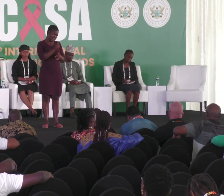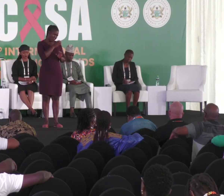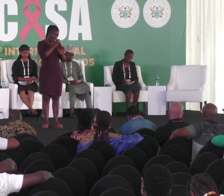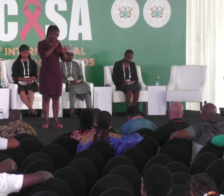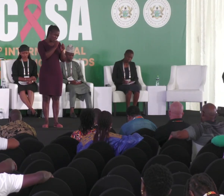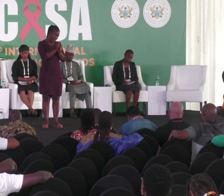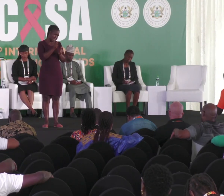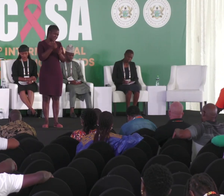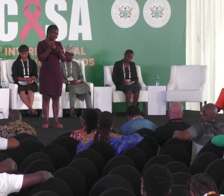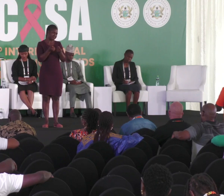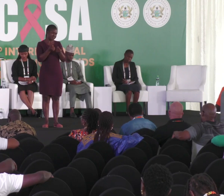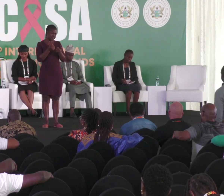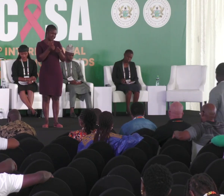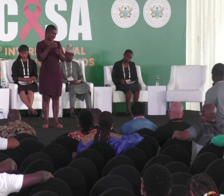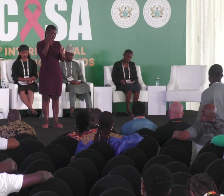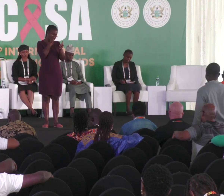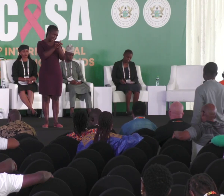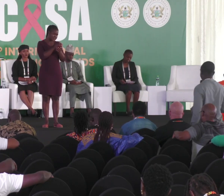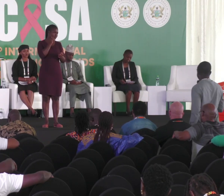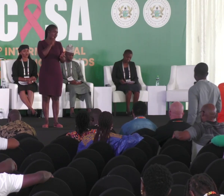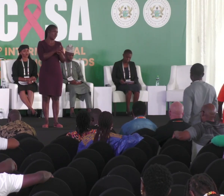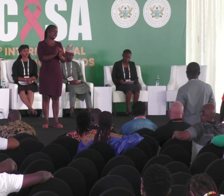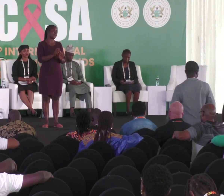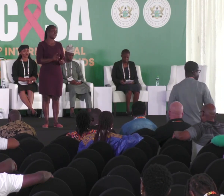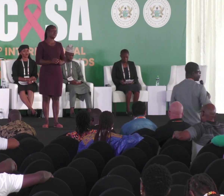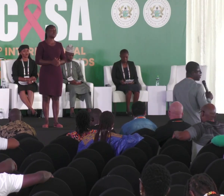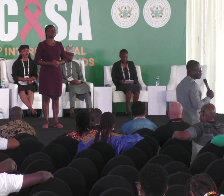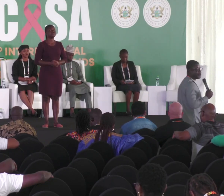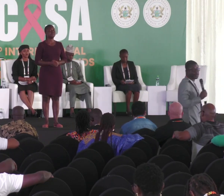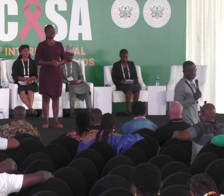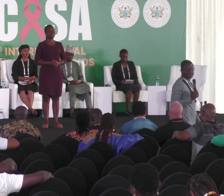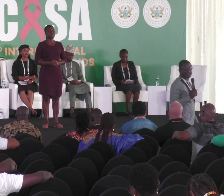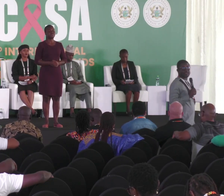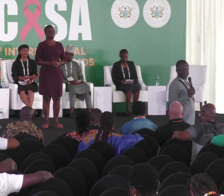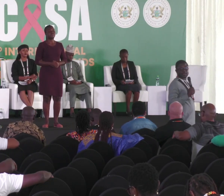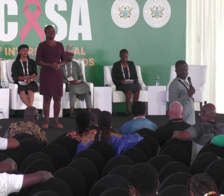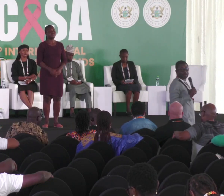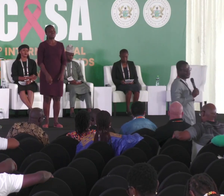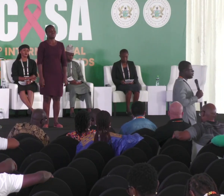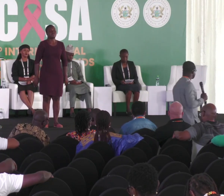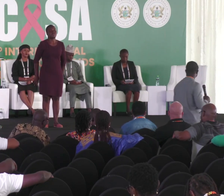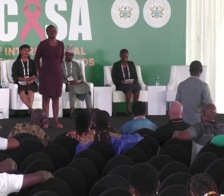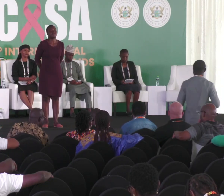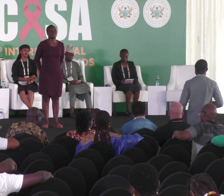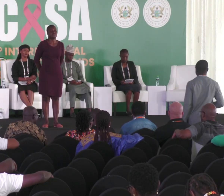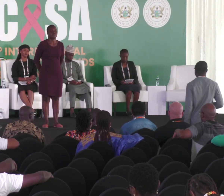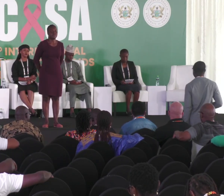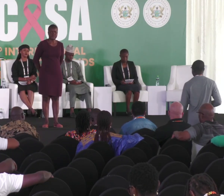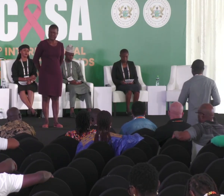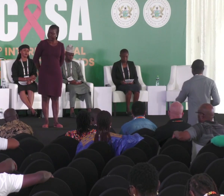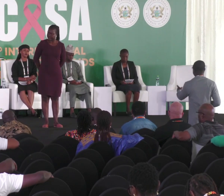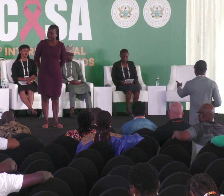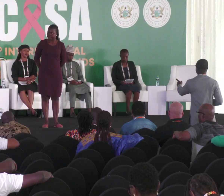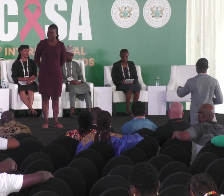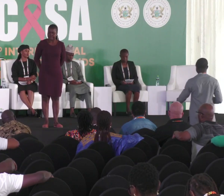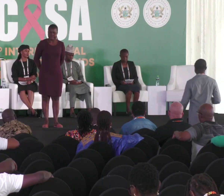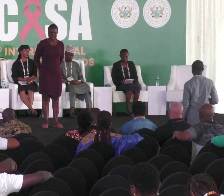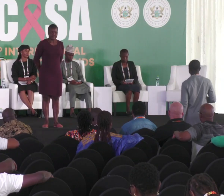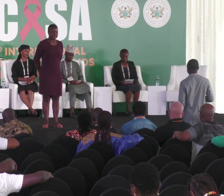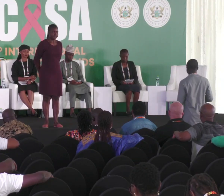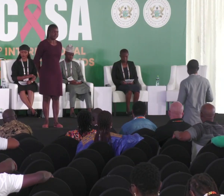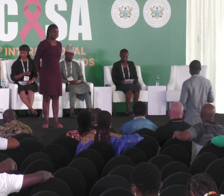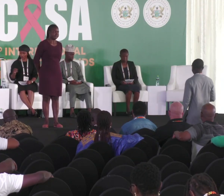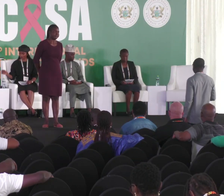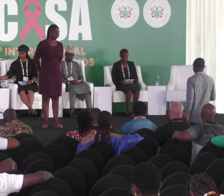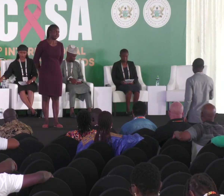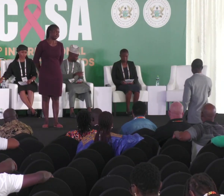All right, so I think you can take this, and then we'll come for the second round. You have a microphone with you?